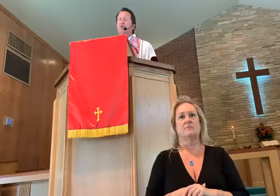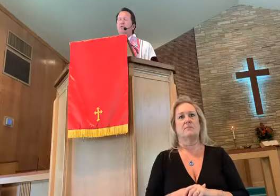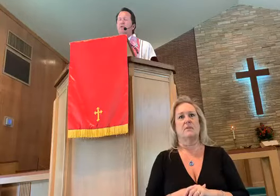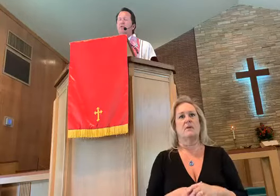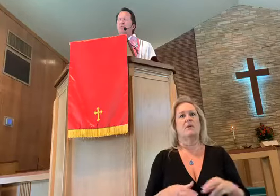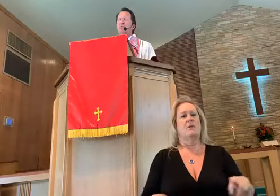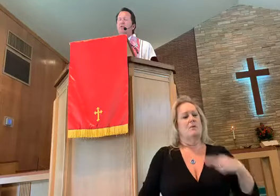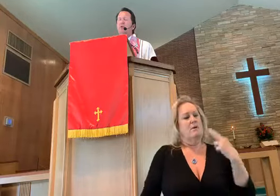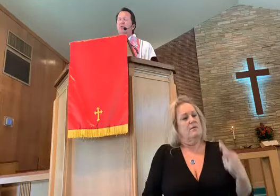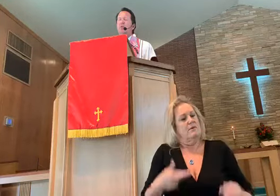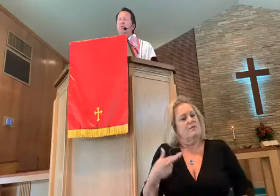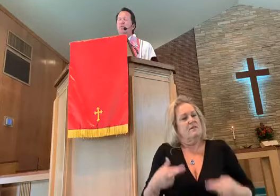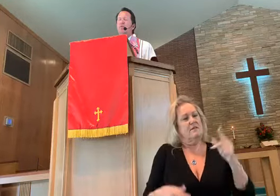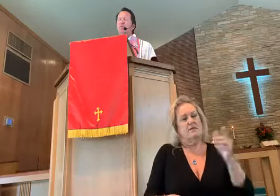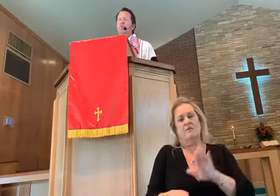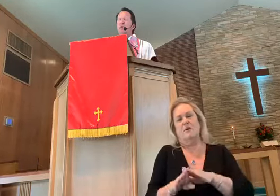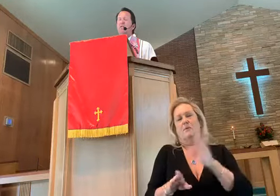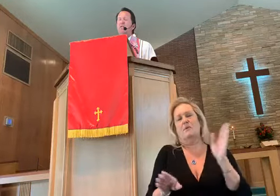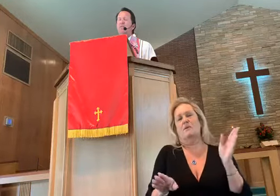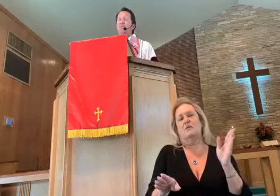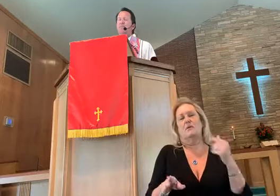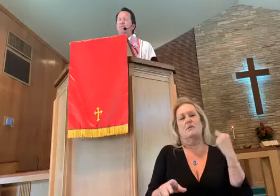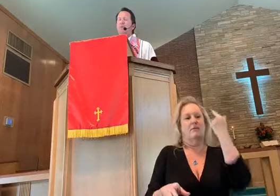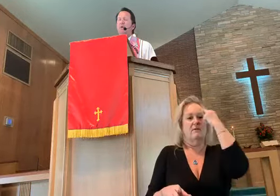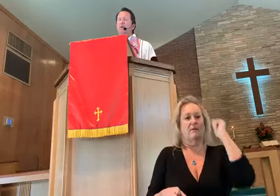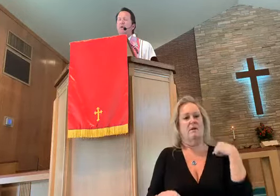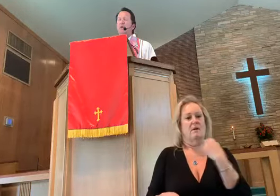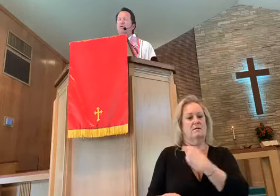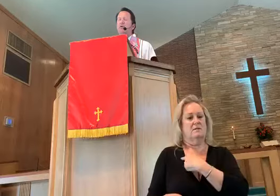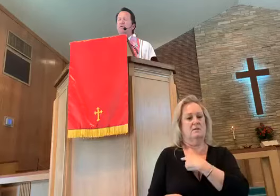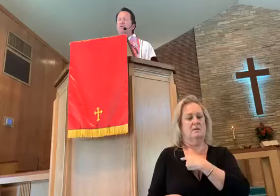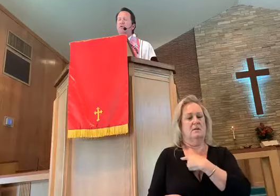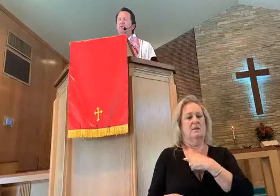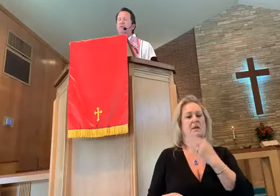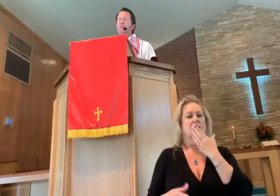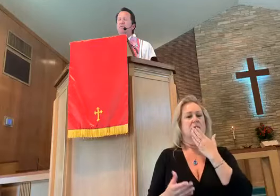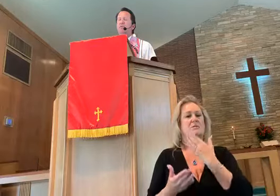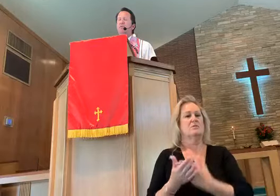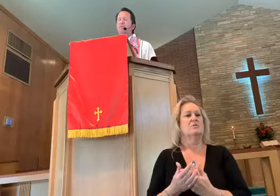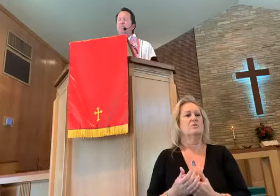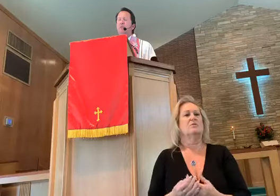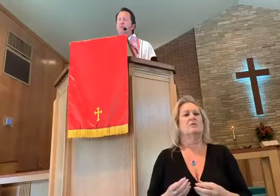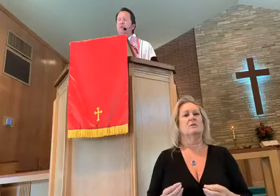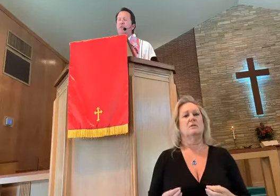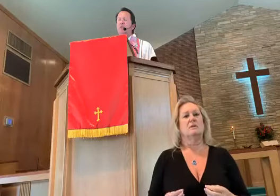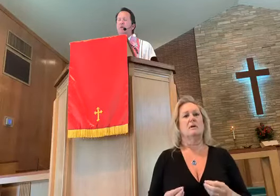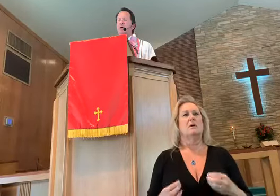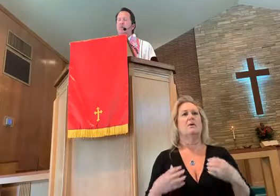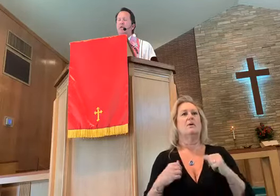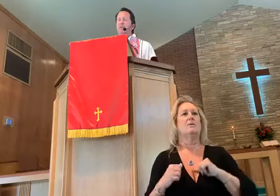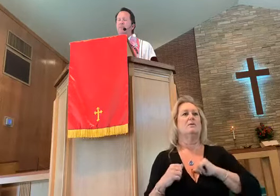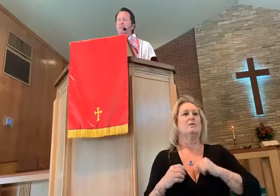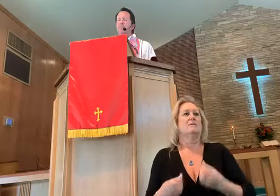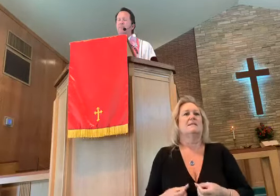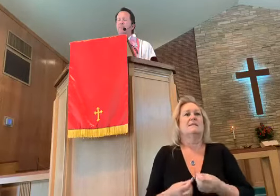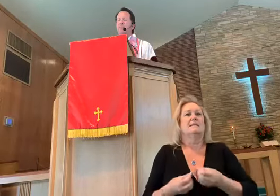We rejoice that you have opened a door for us as good stewards to sell the